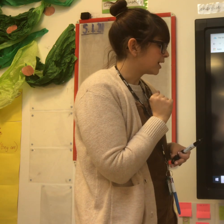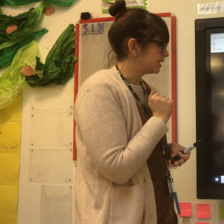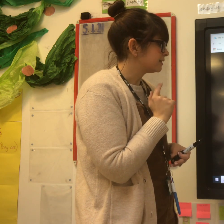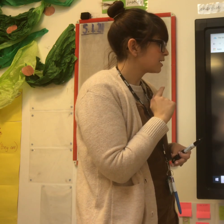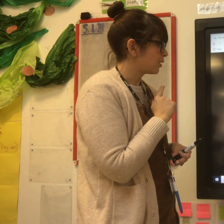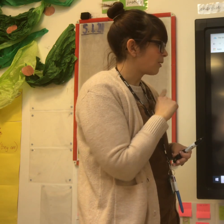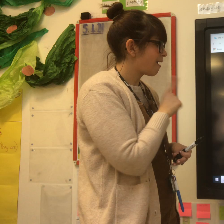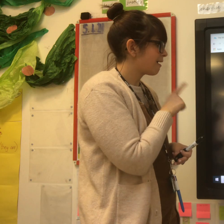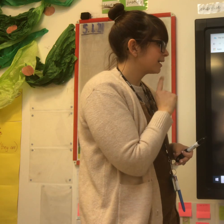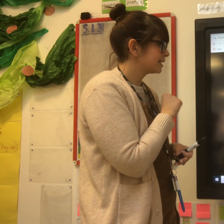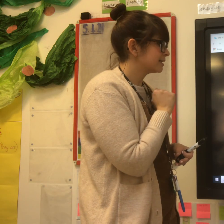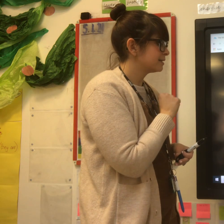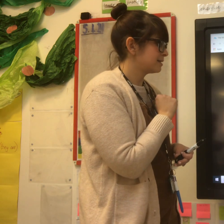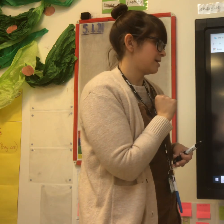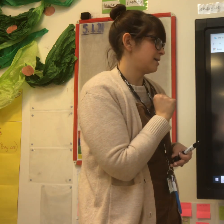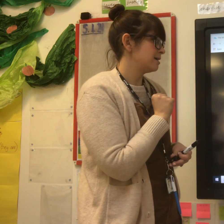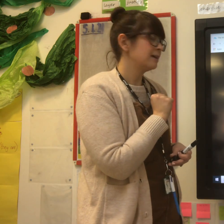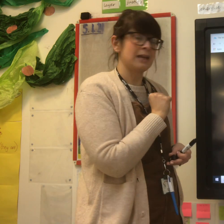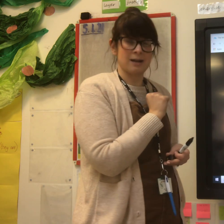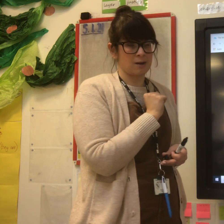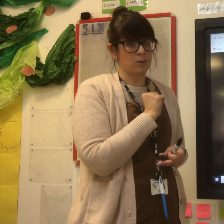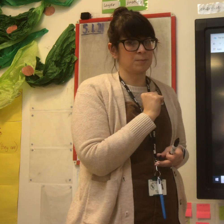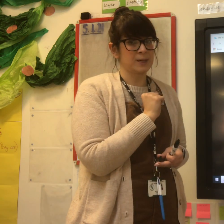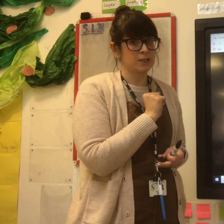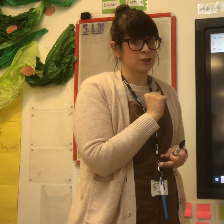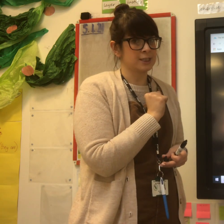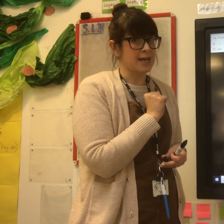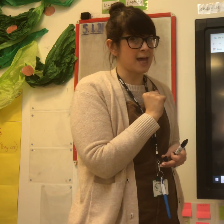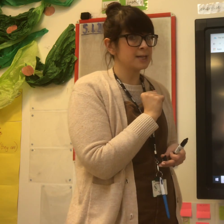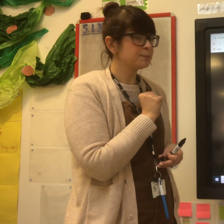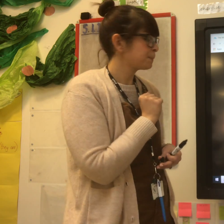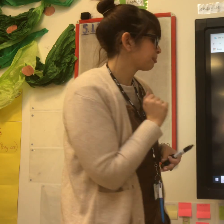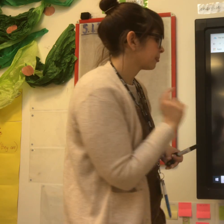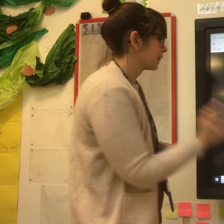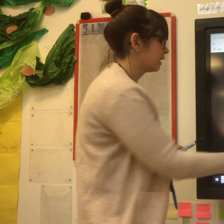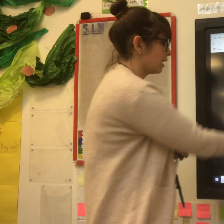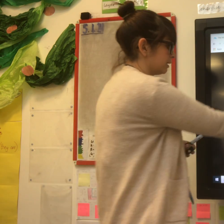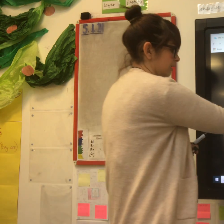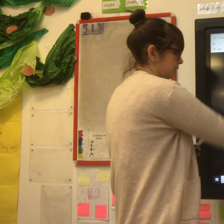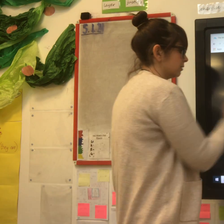Right, so I can see in our picture today a girl.